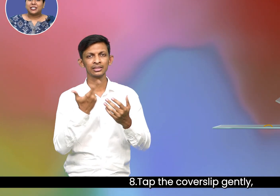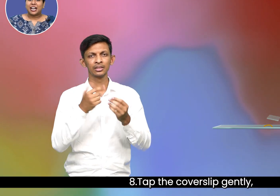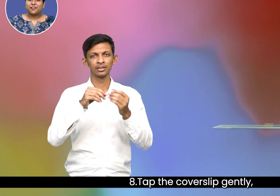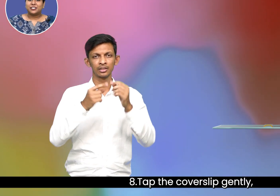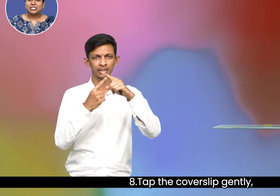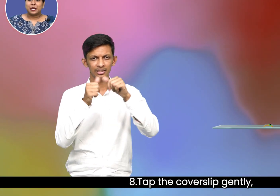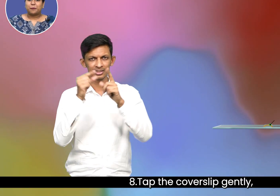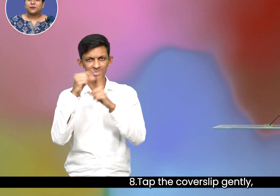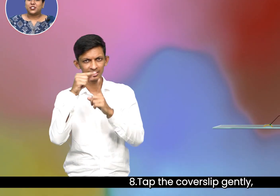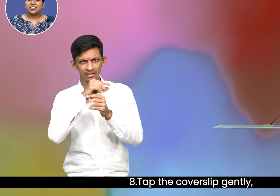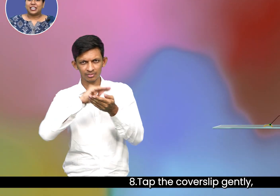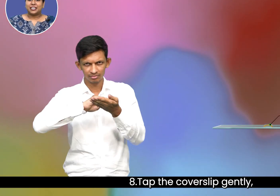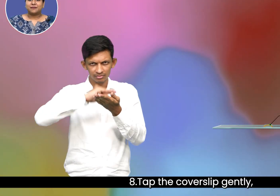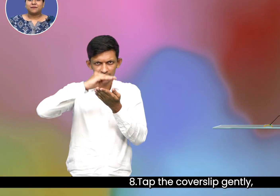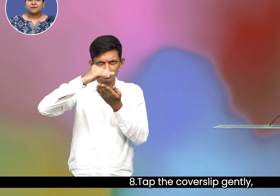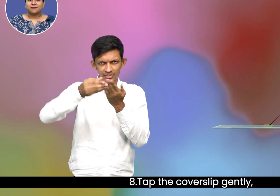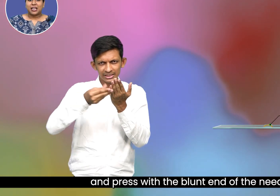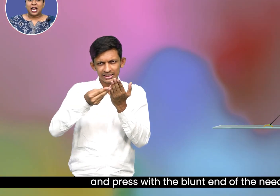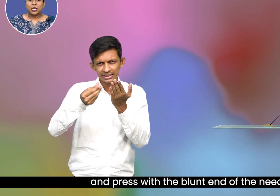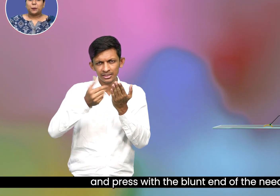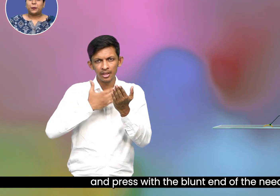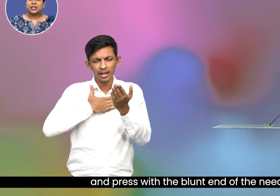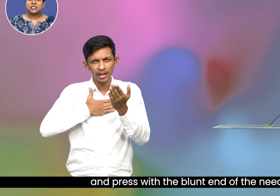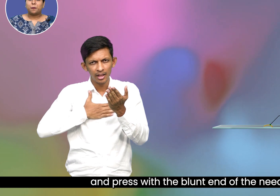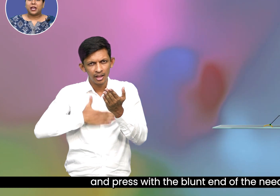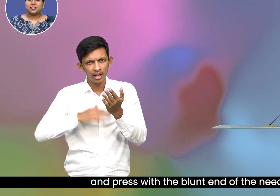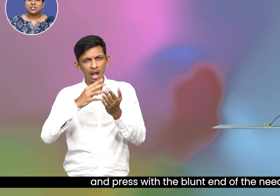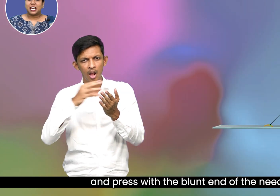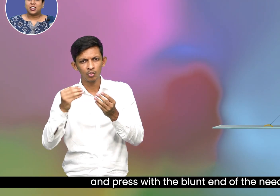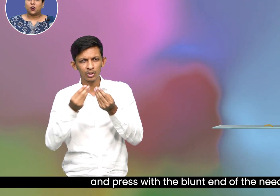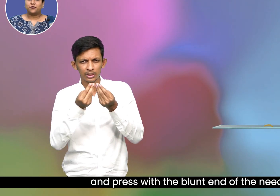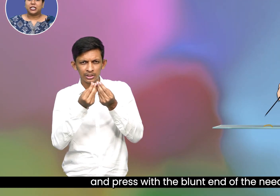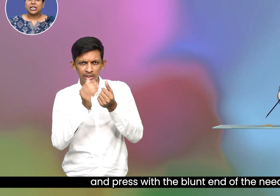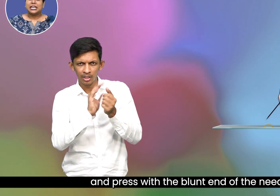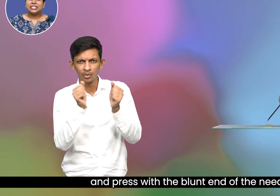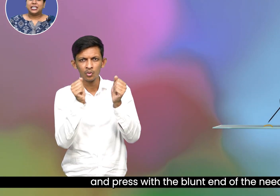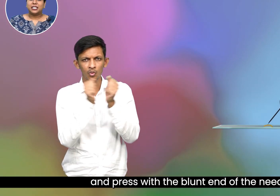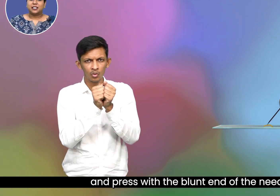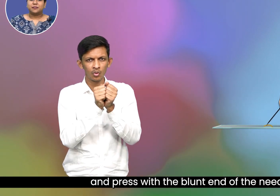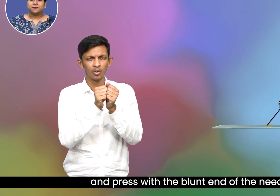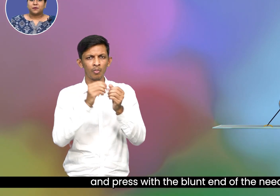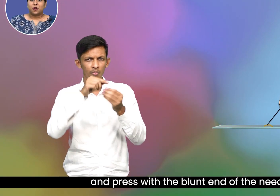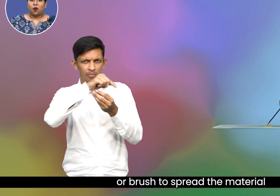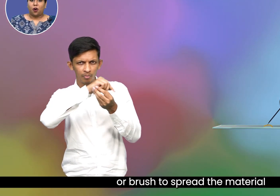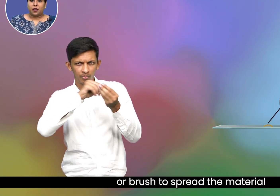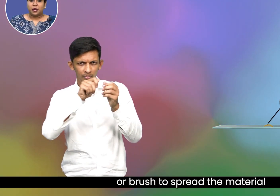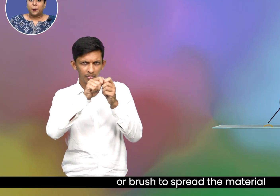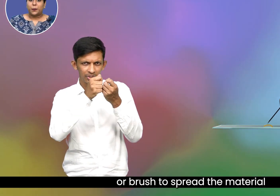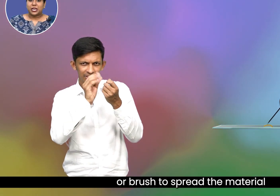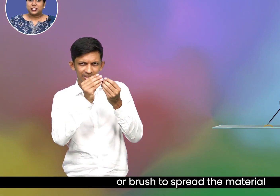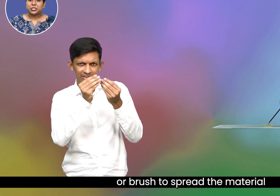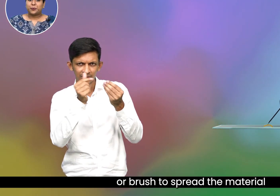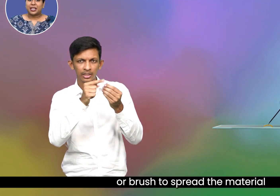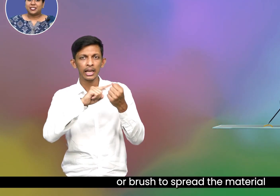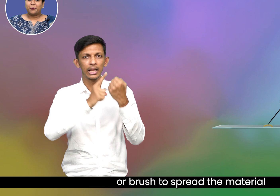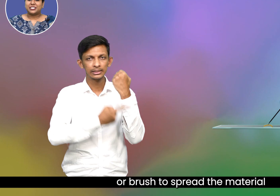Tap the cover slip gently and press the blunt end of the needle or